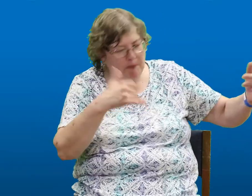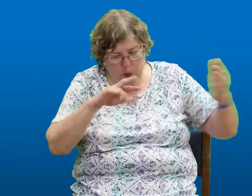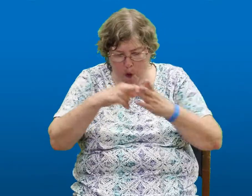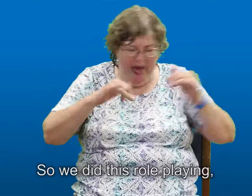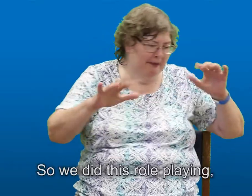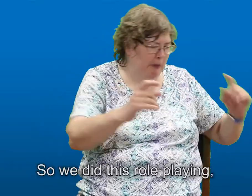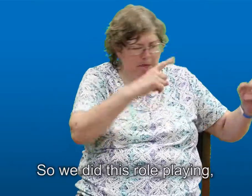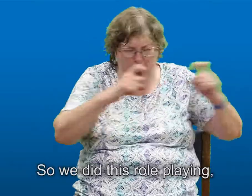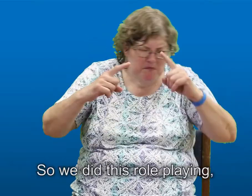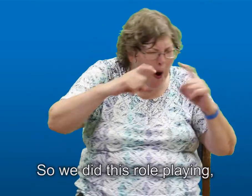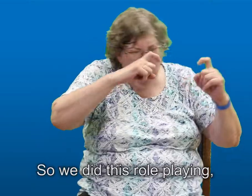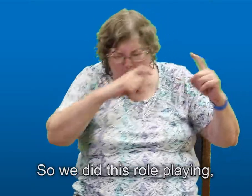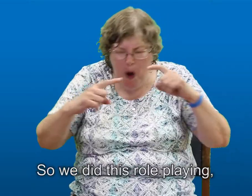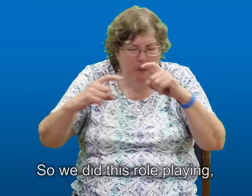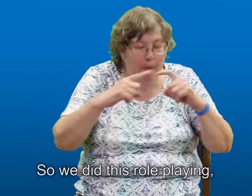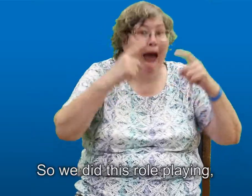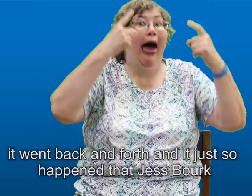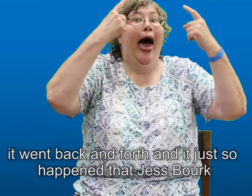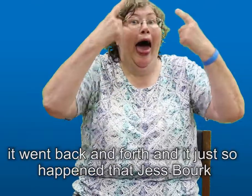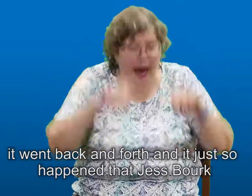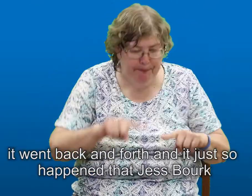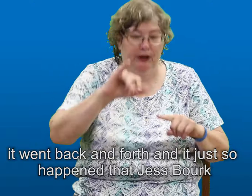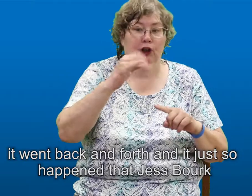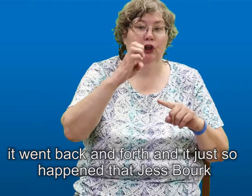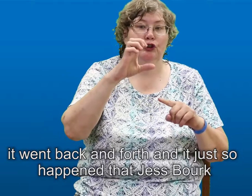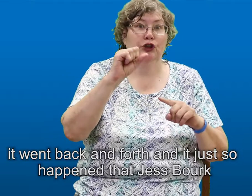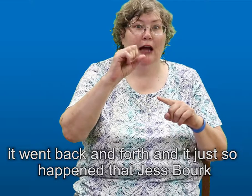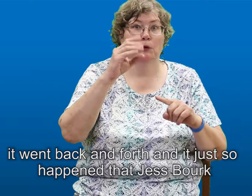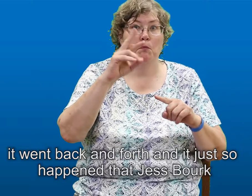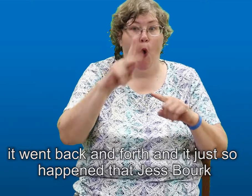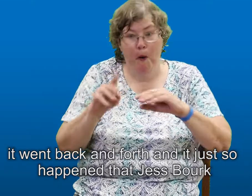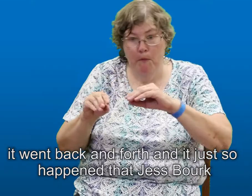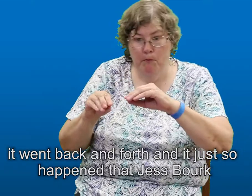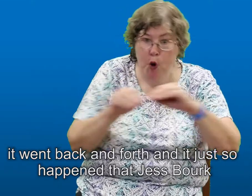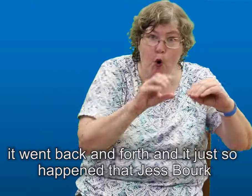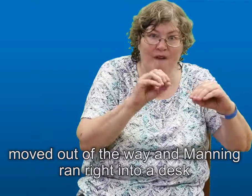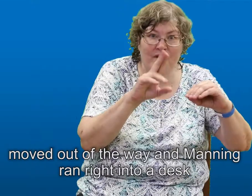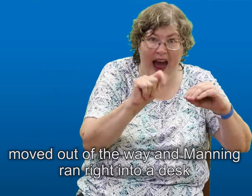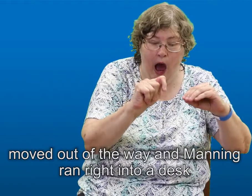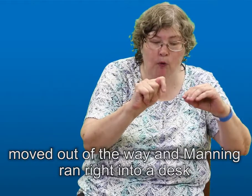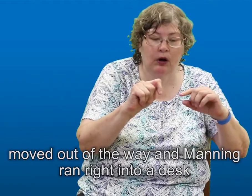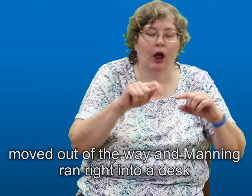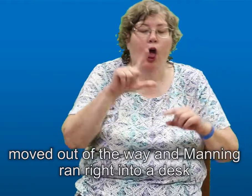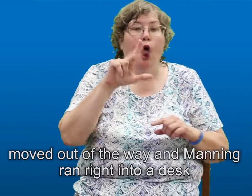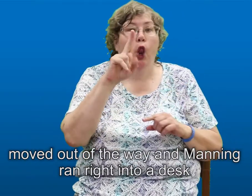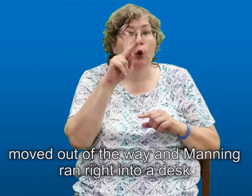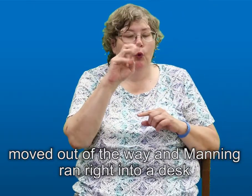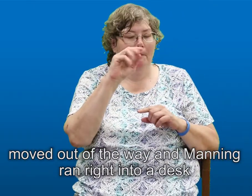And so he did his role-play, going back and forth. And it just so happened that Jesse Bork moved out the way